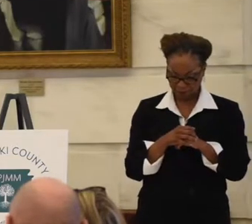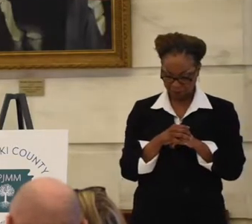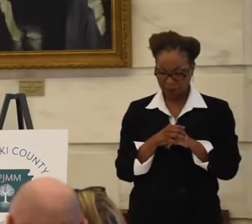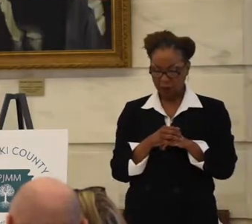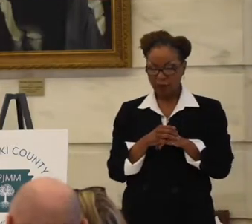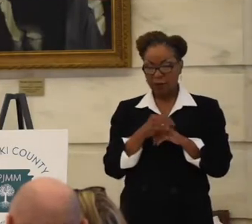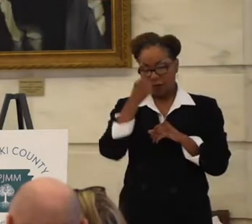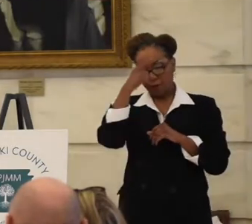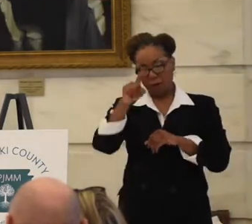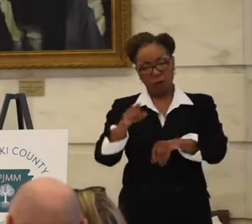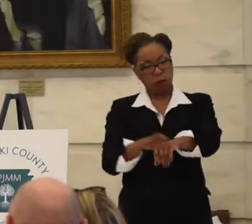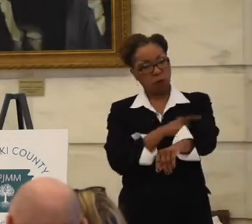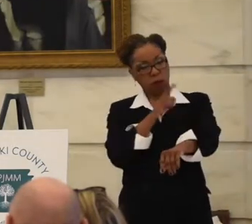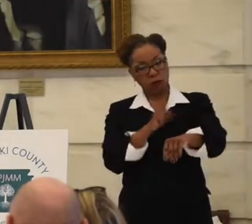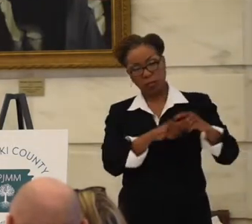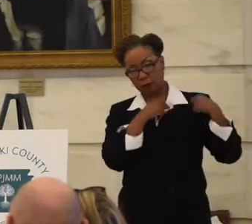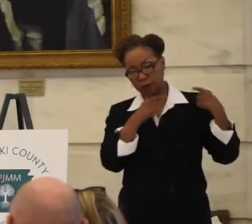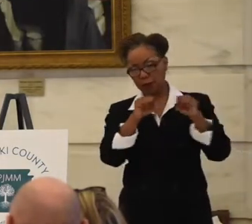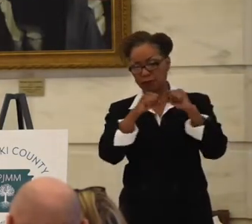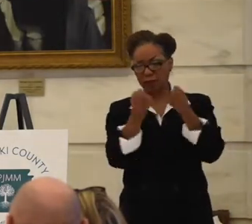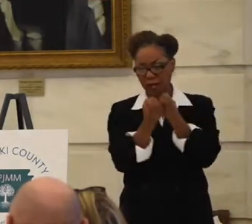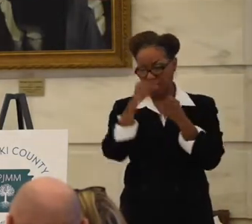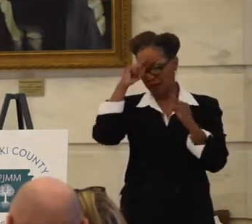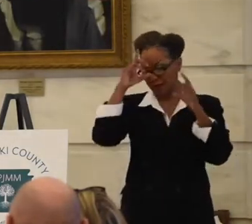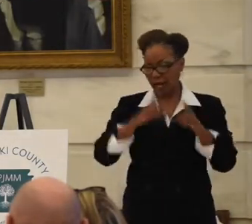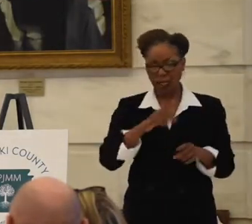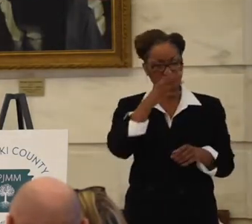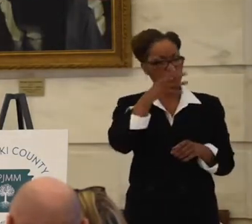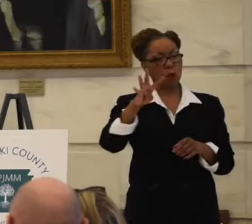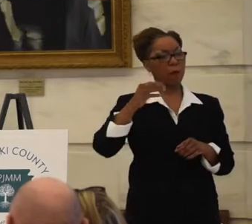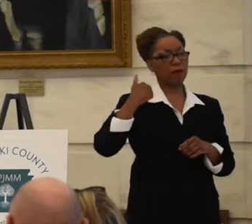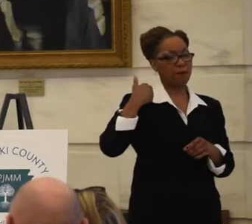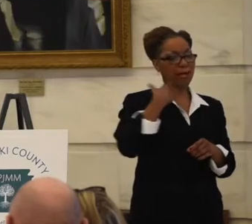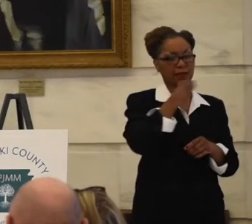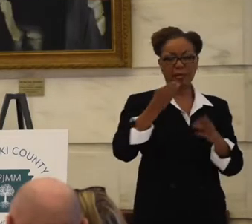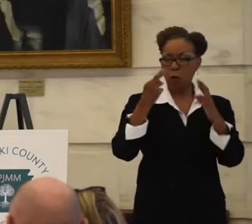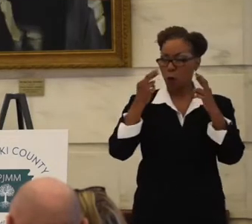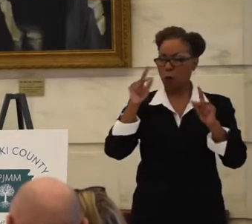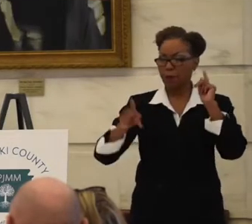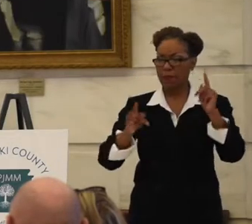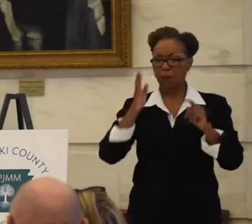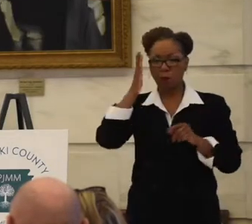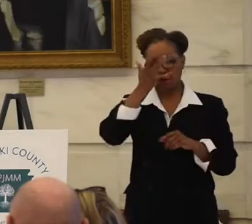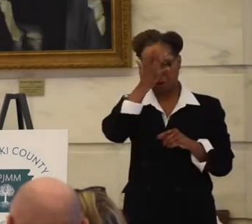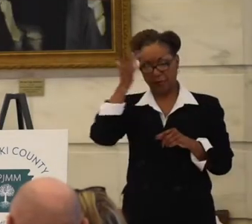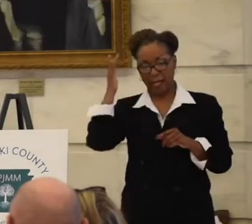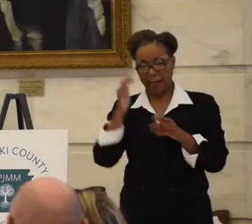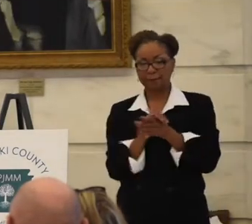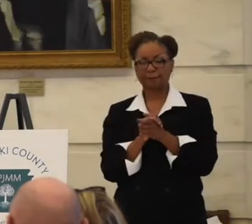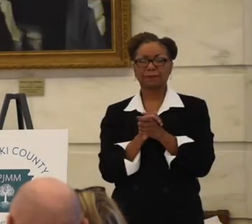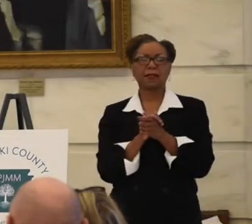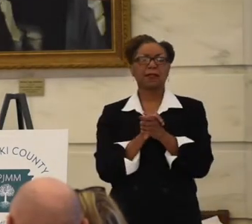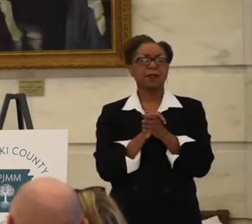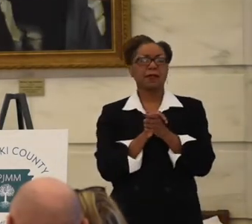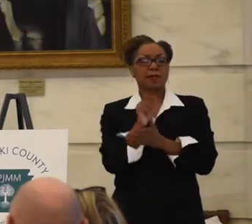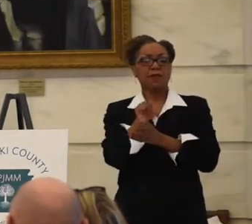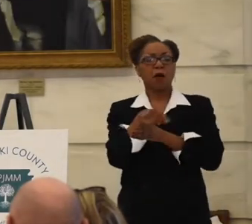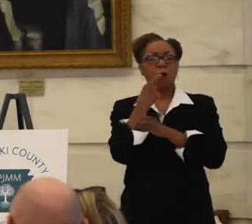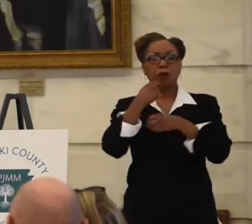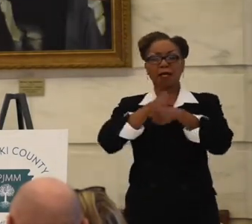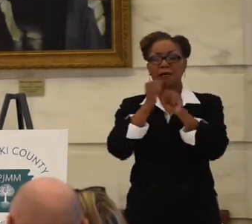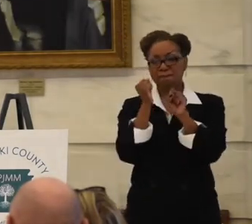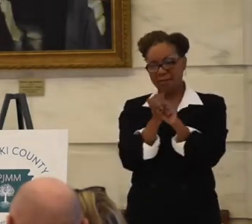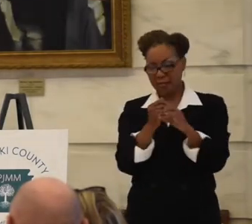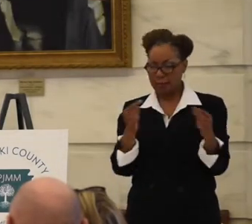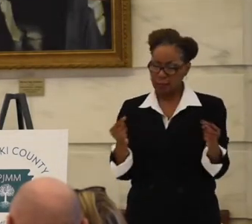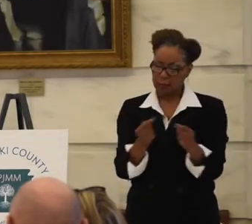For too long, society has chosen to ignore the past in hopes that people would forget it. That only makes the wound